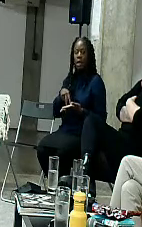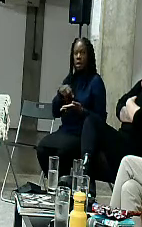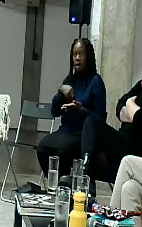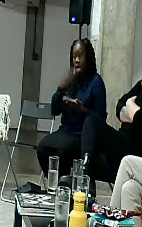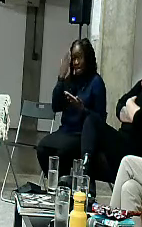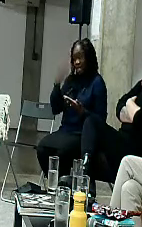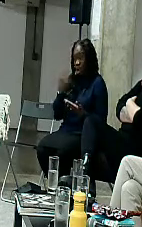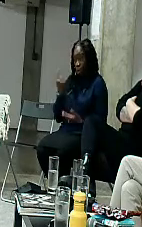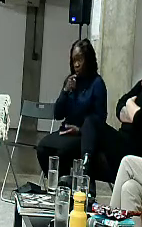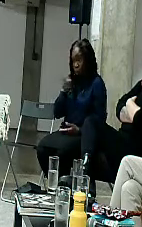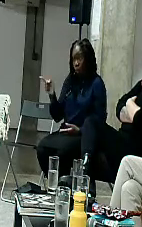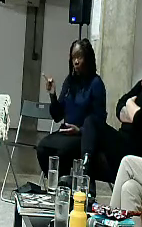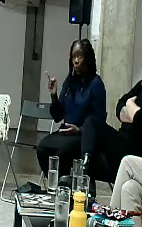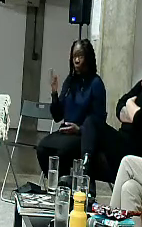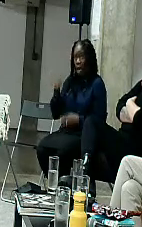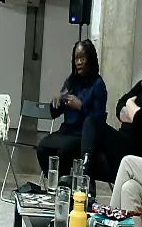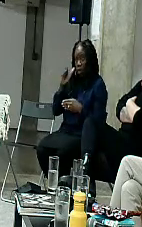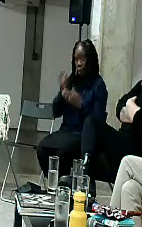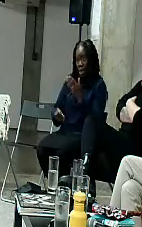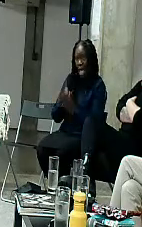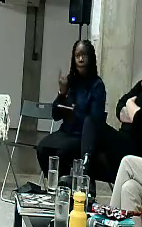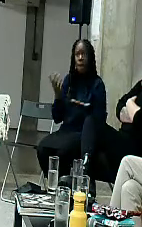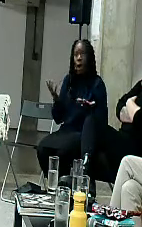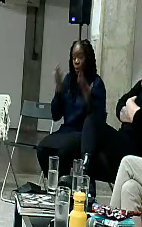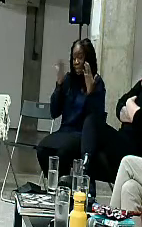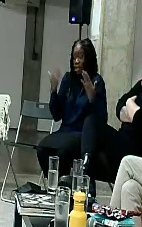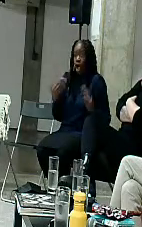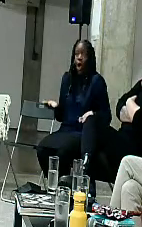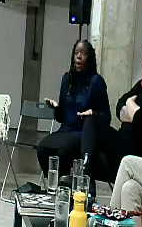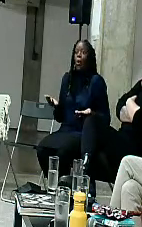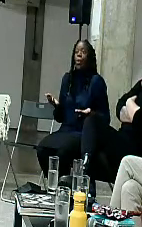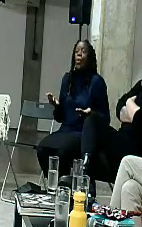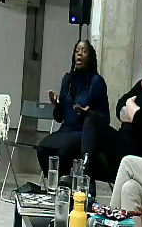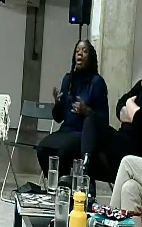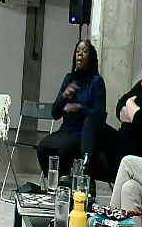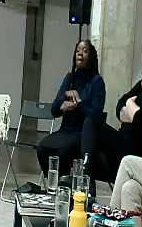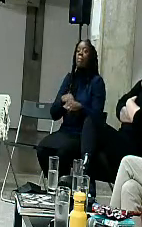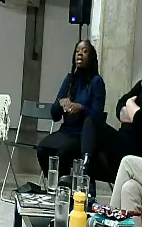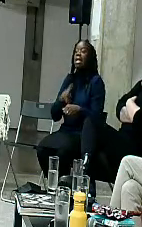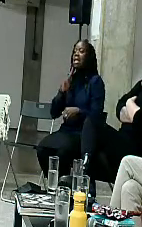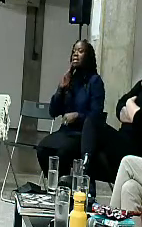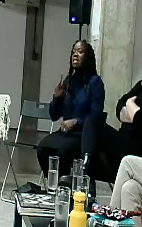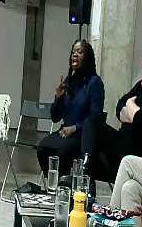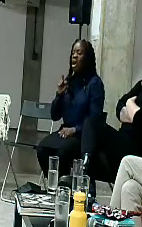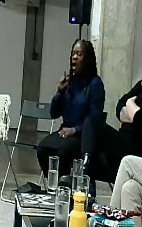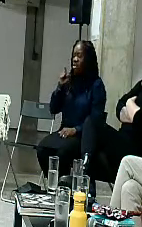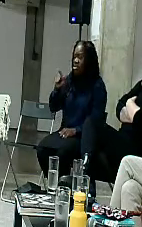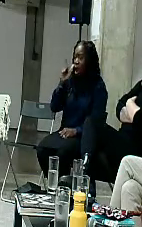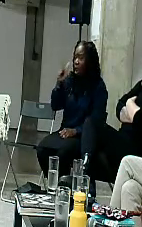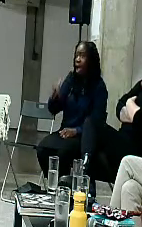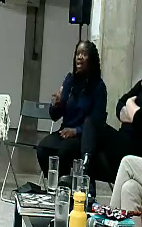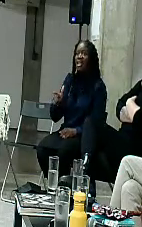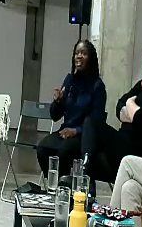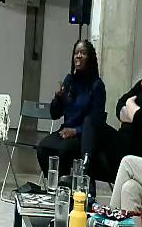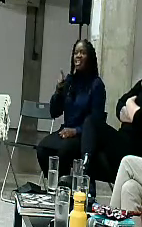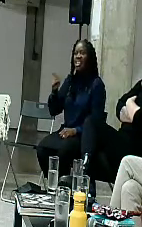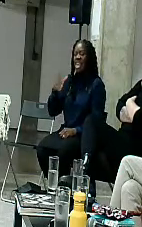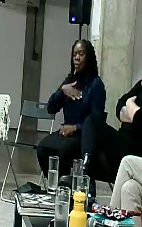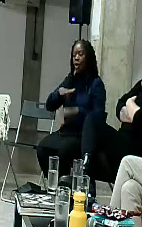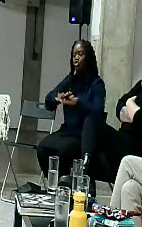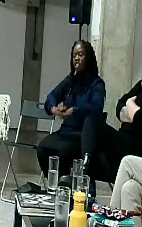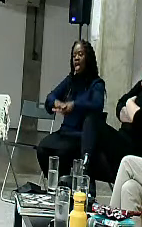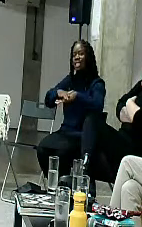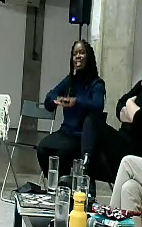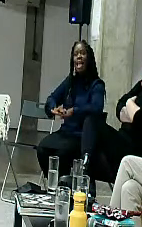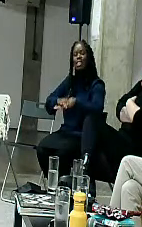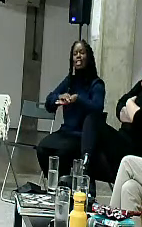were. We didn't know what had happened. And they said, oh, you're so lucky, he was resuscitated